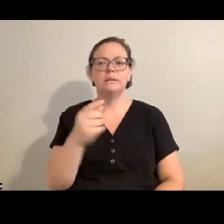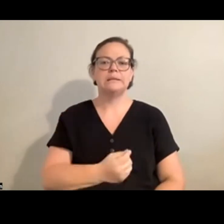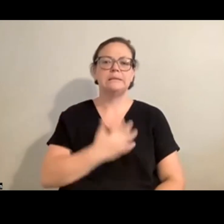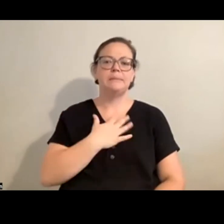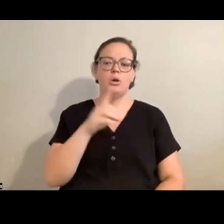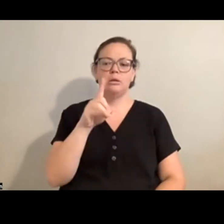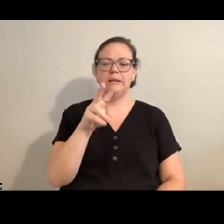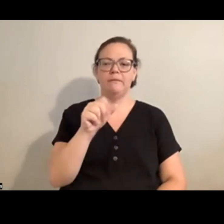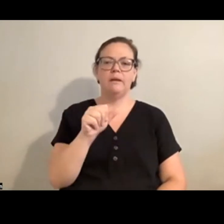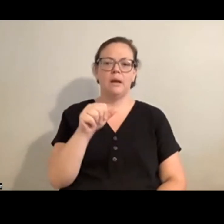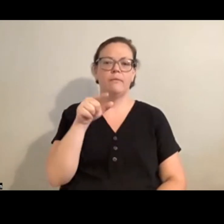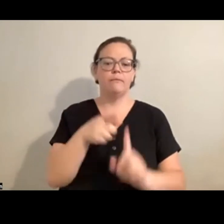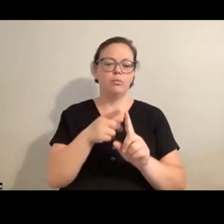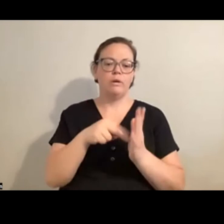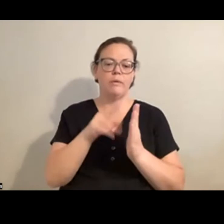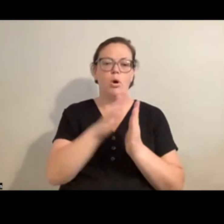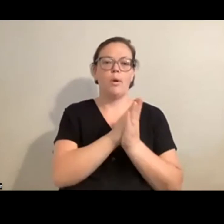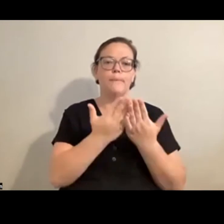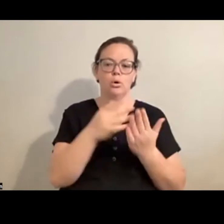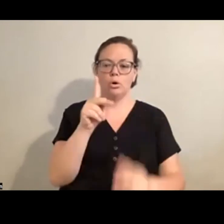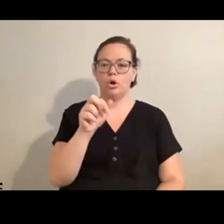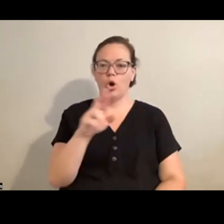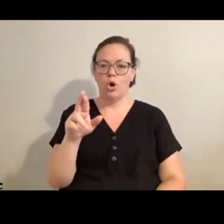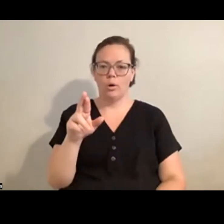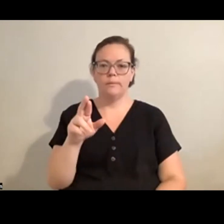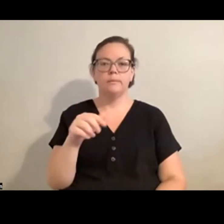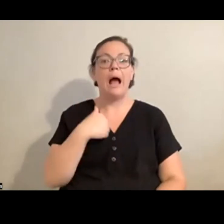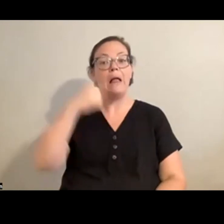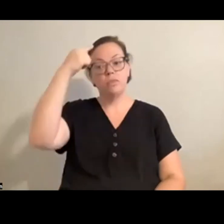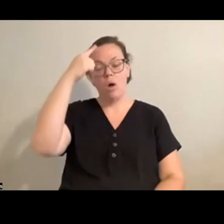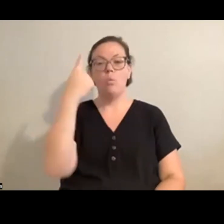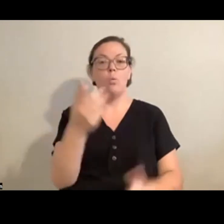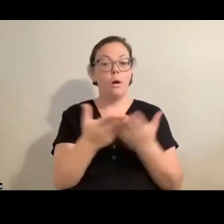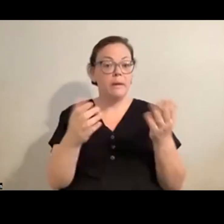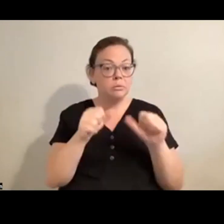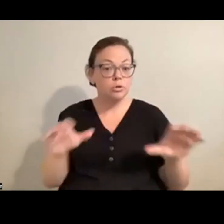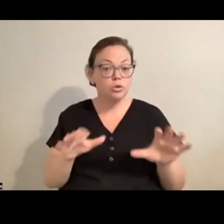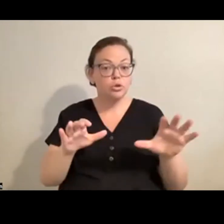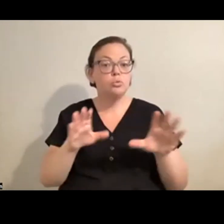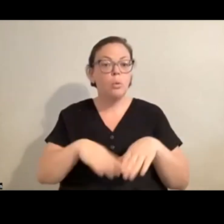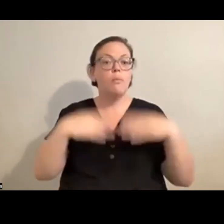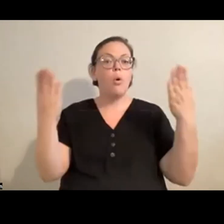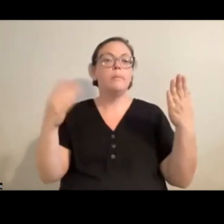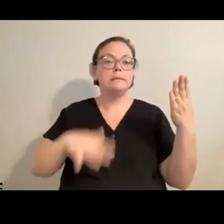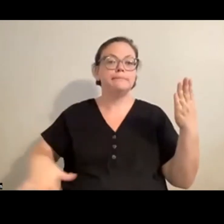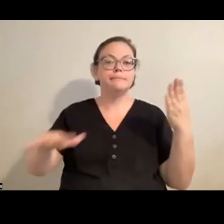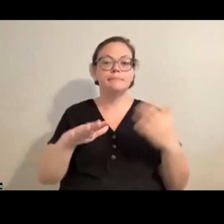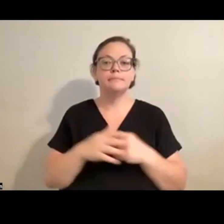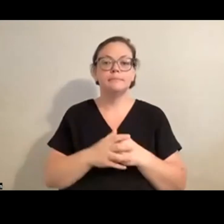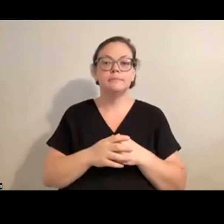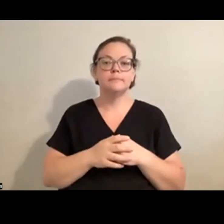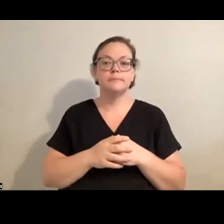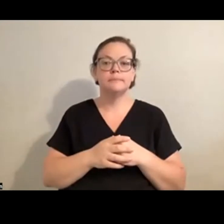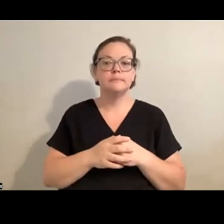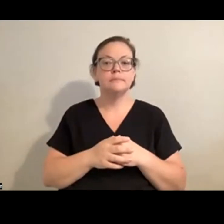her award-winning book, Curb. So I thought one of the things we could do to sort of open up the space is there